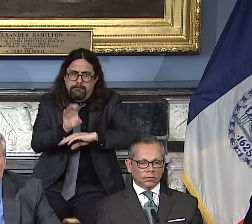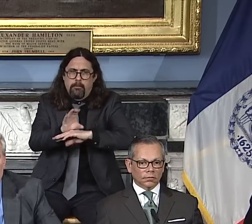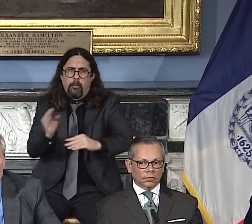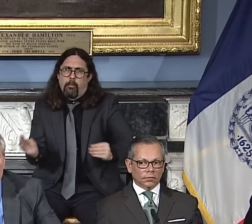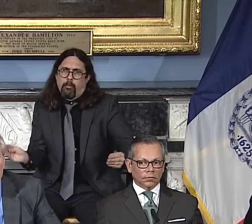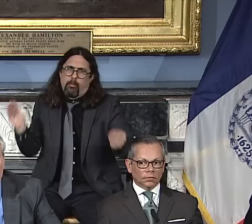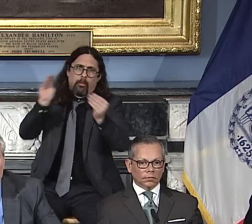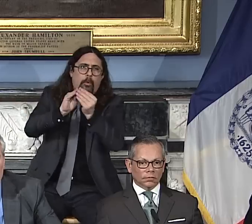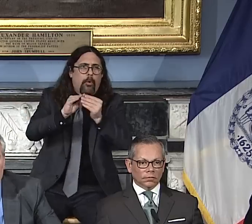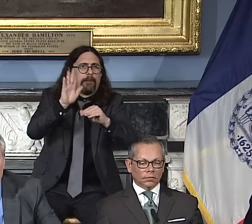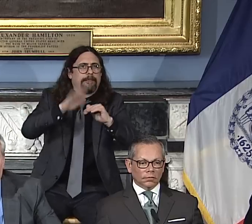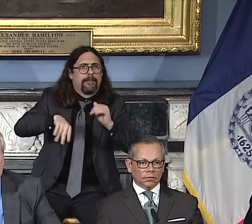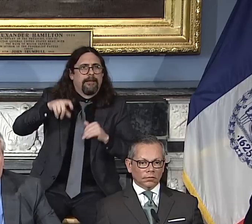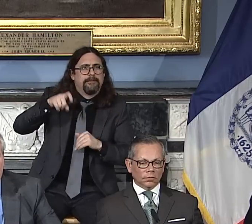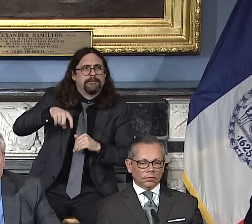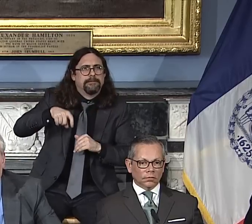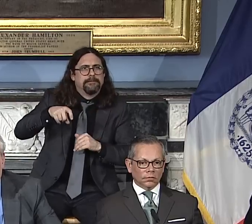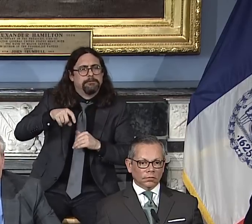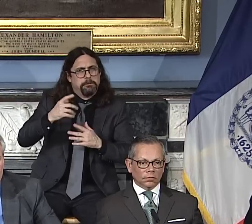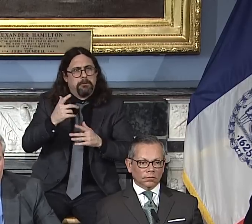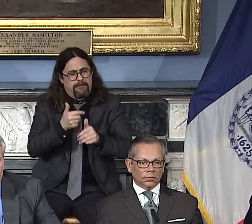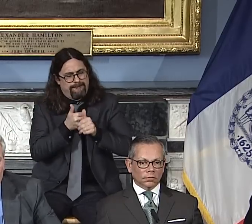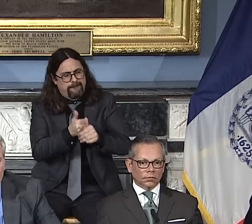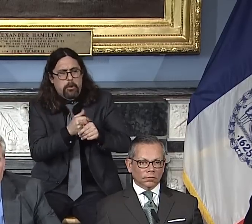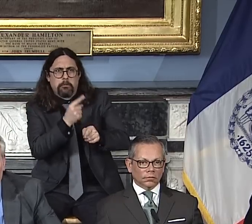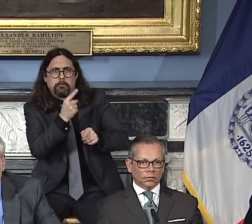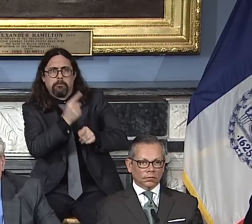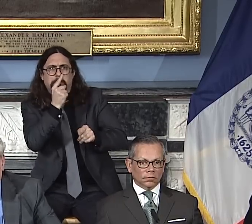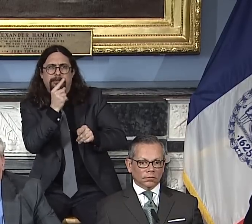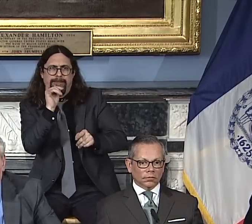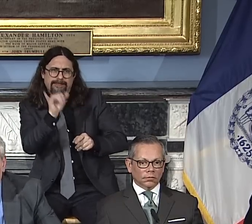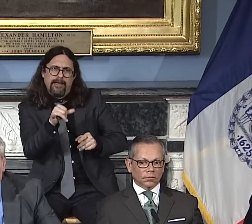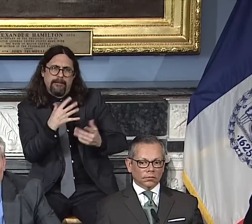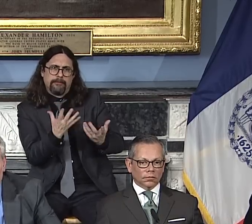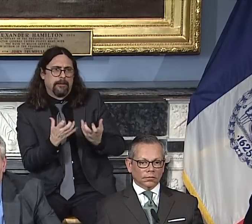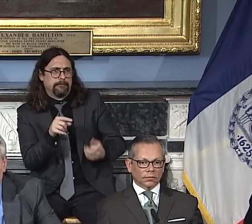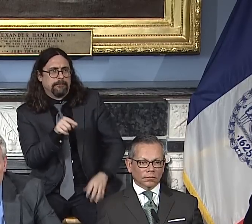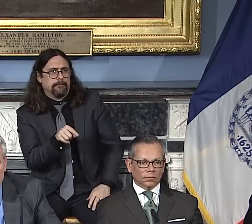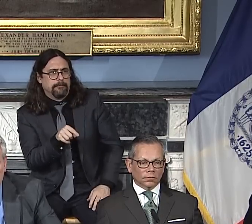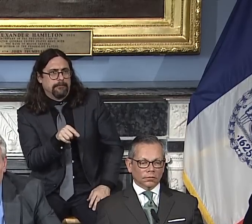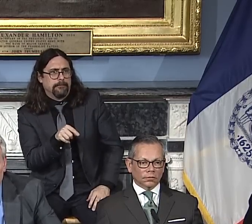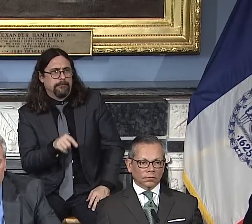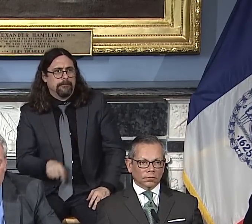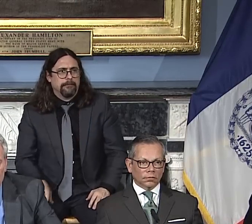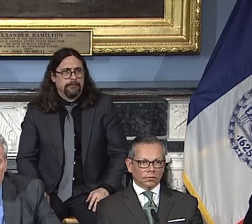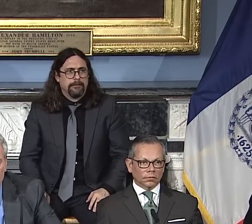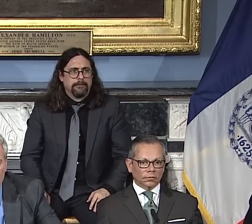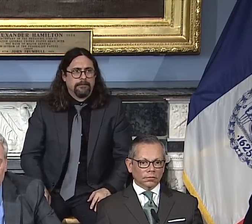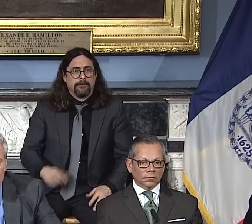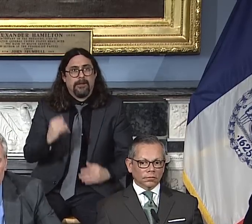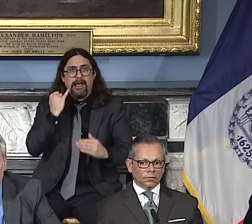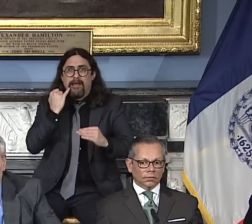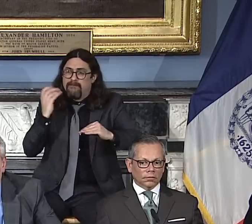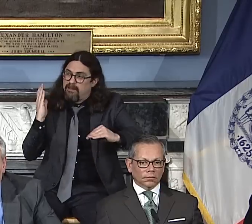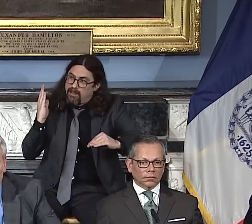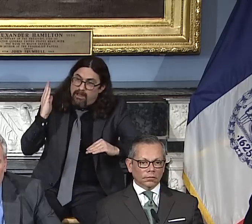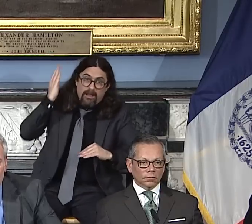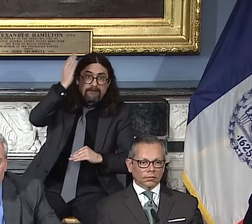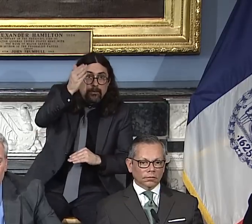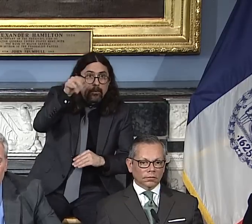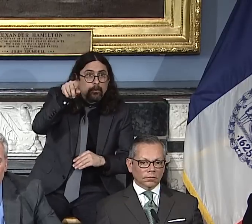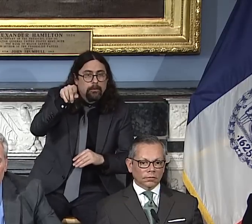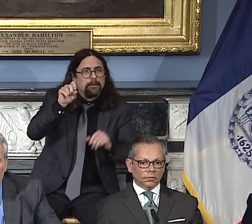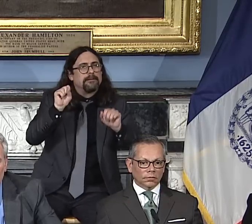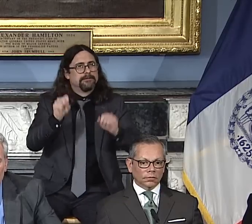the day when that last line of defense wouldn't work. And I think that's again, everyone has their own analysis, but this is